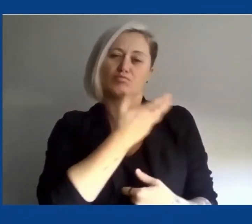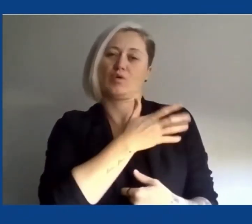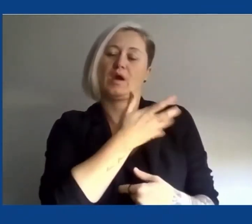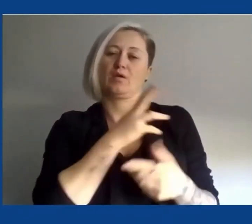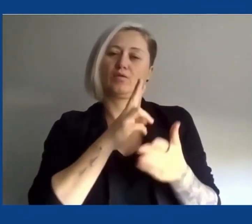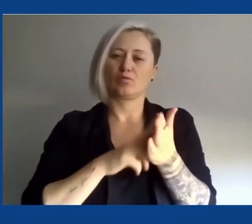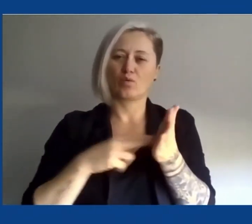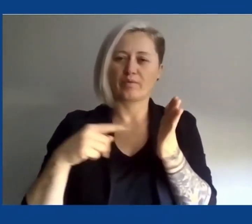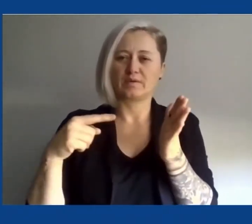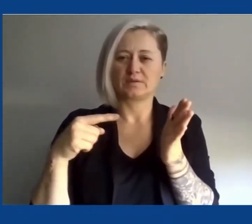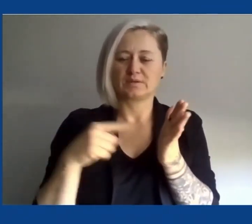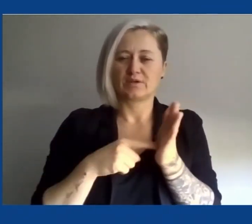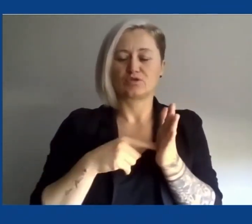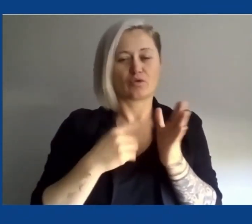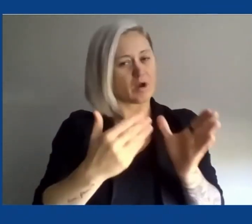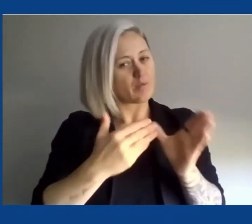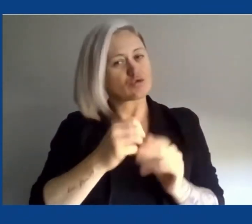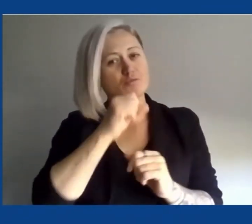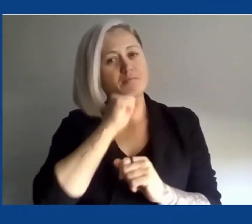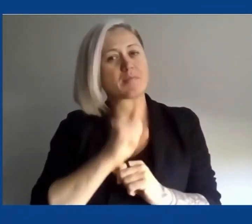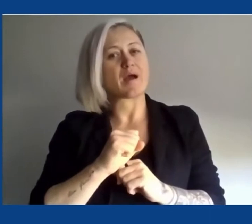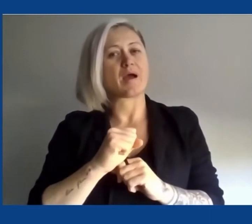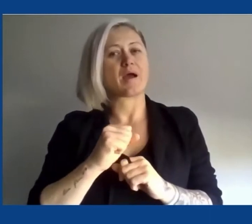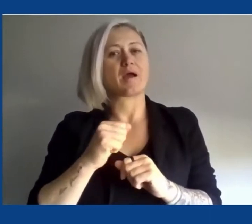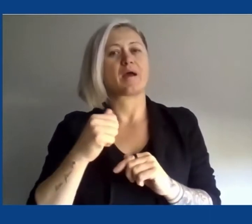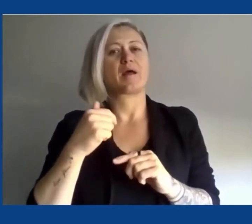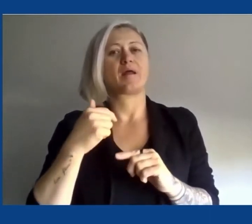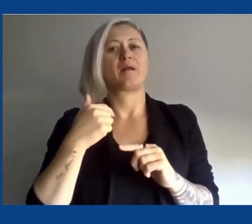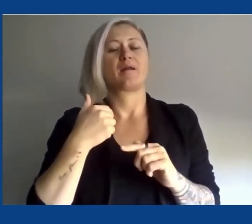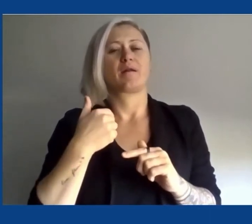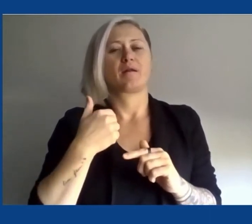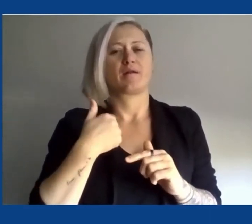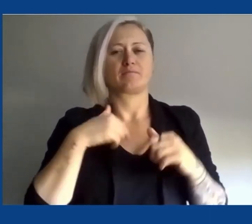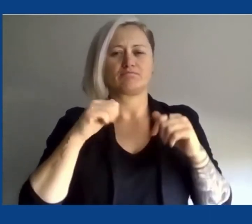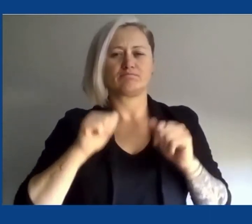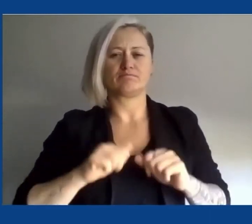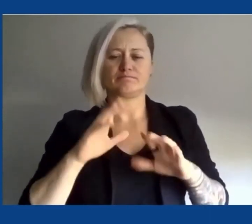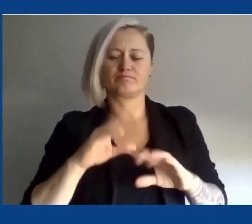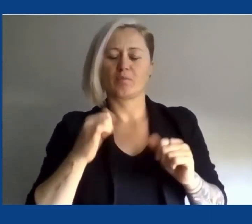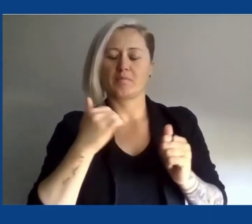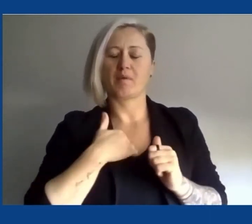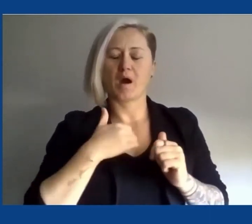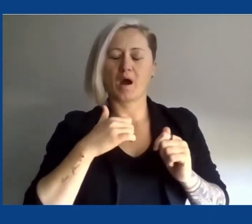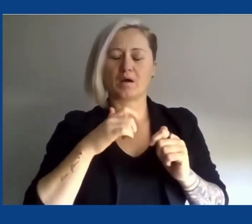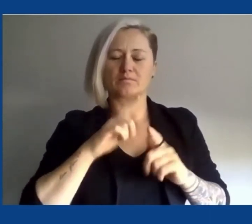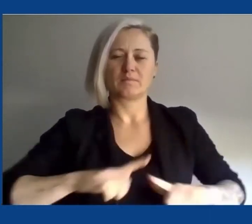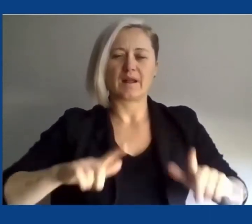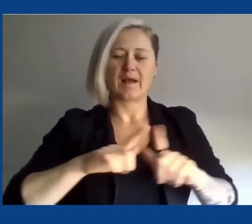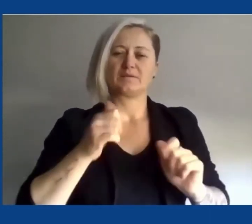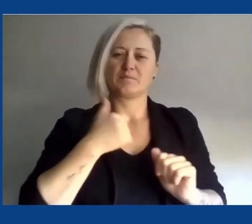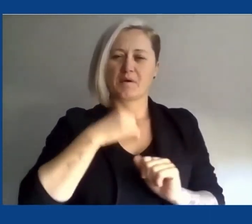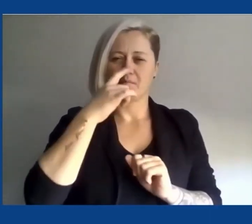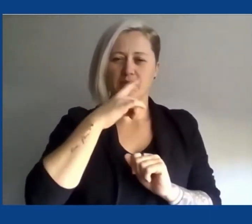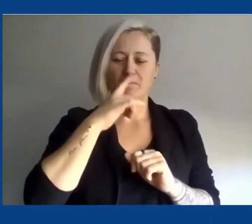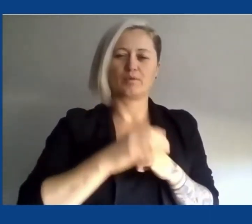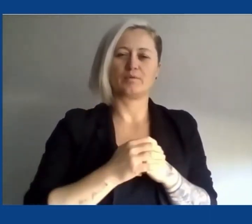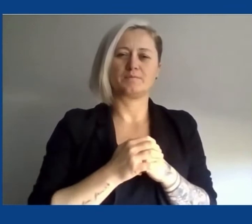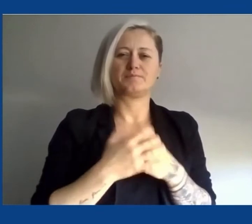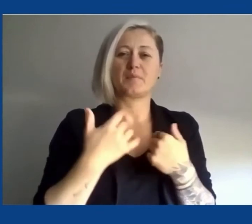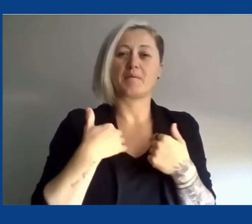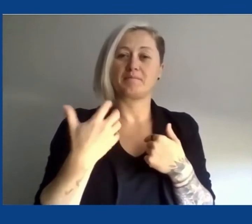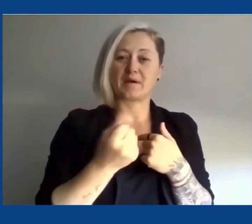Territory Aboriginal man, again from the Larrakia, Wajigan and Central Arrernte peoples. And I must say